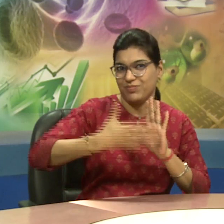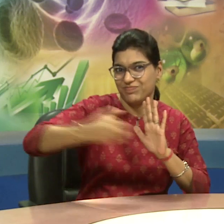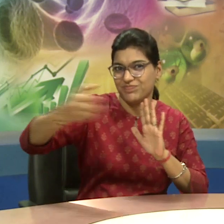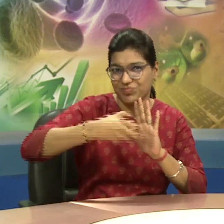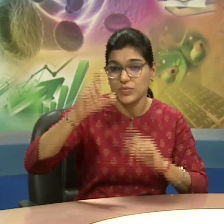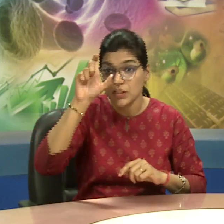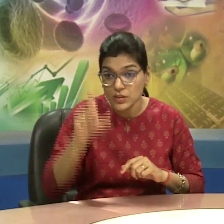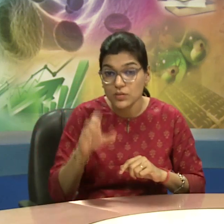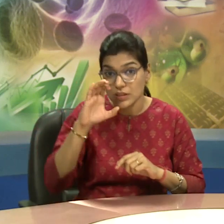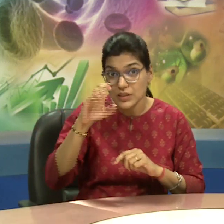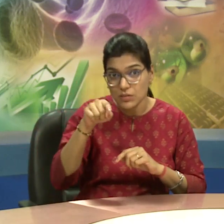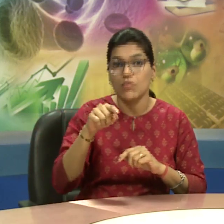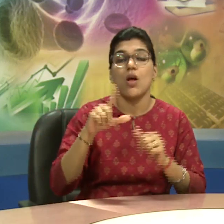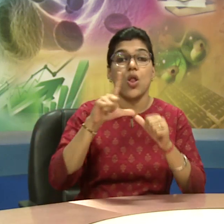Consumer Protection Act